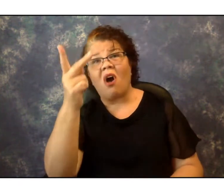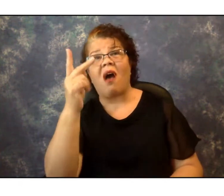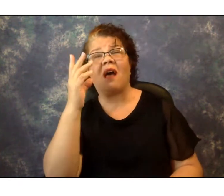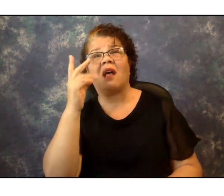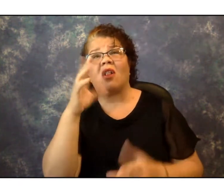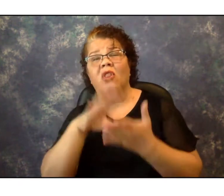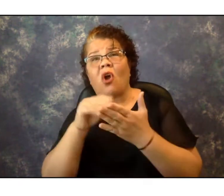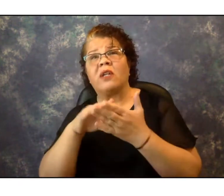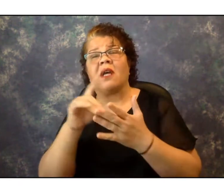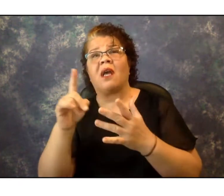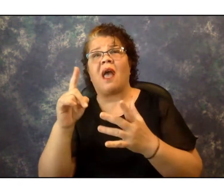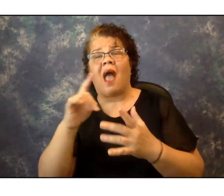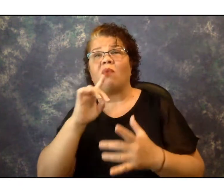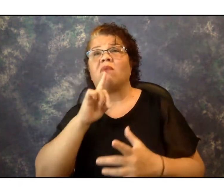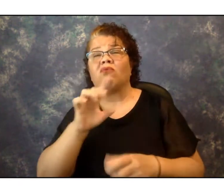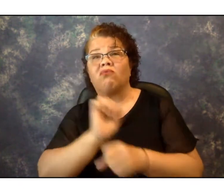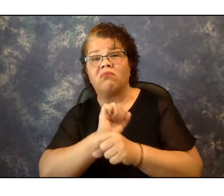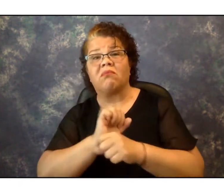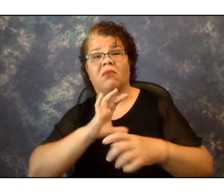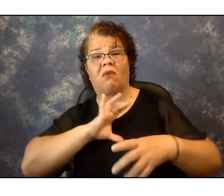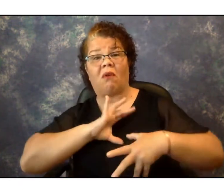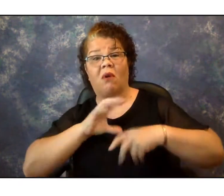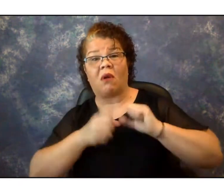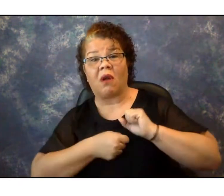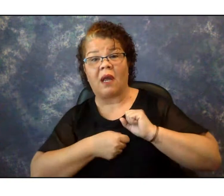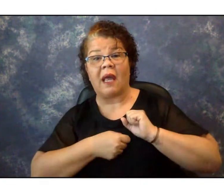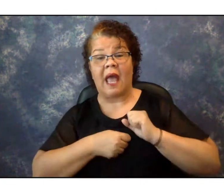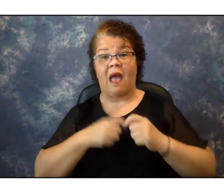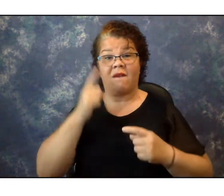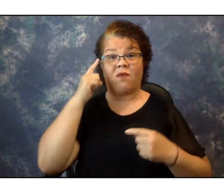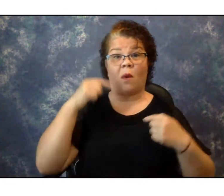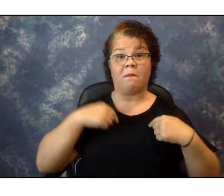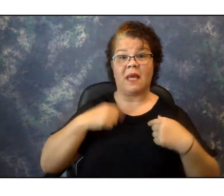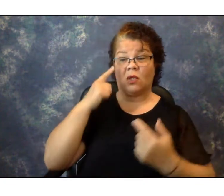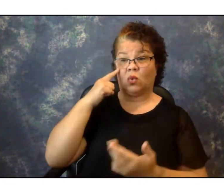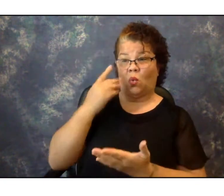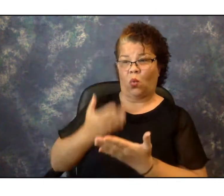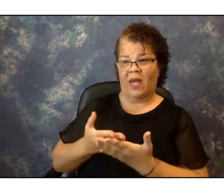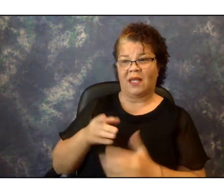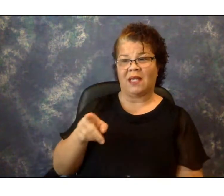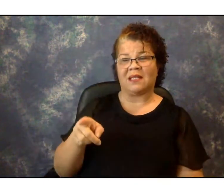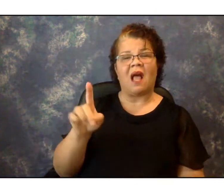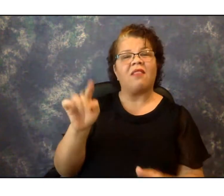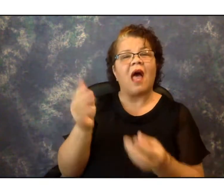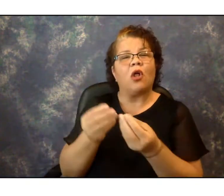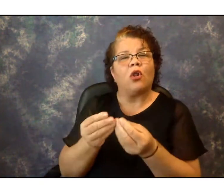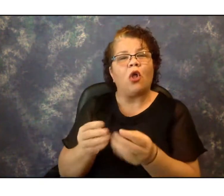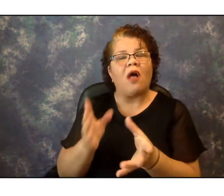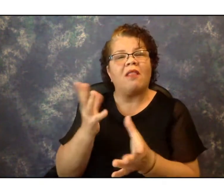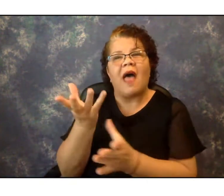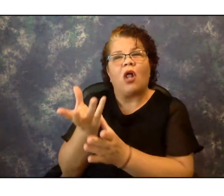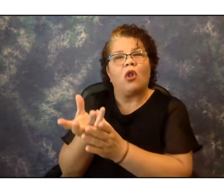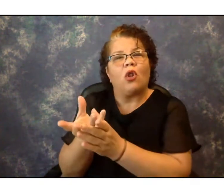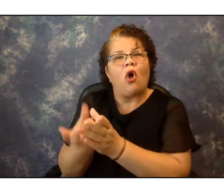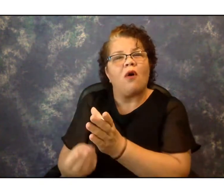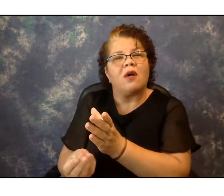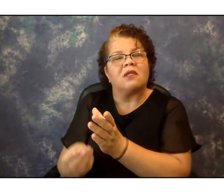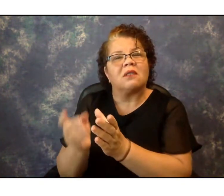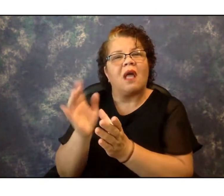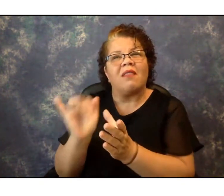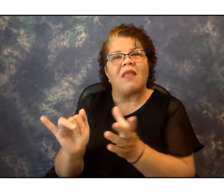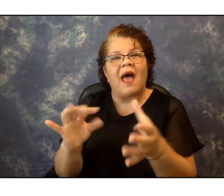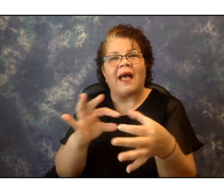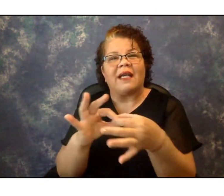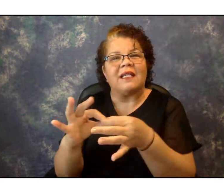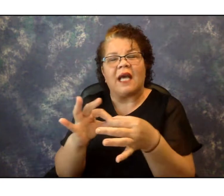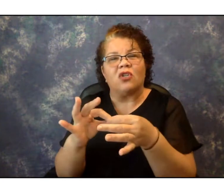me to bear witness with him that loss and also that connection of thinking, well, this happened to this